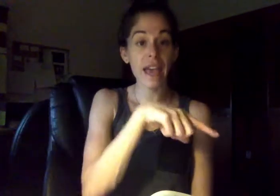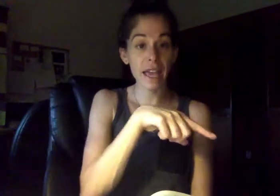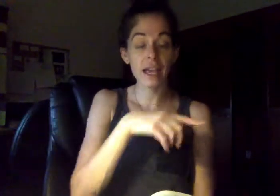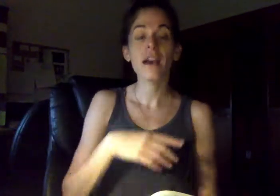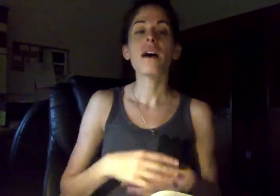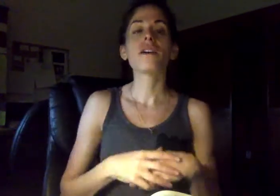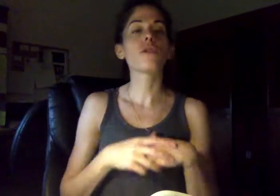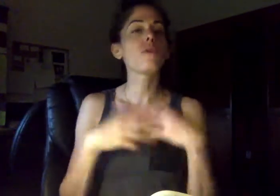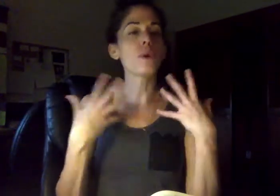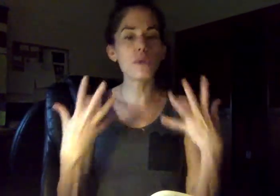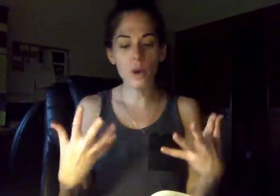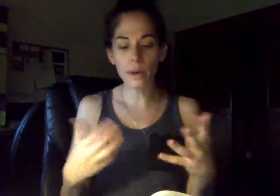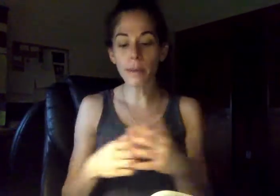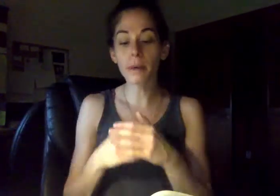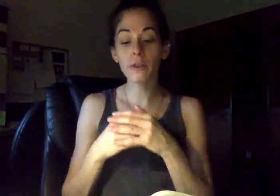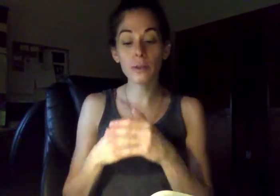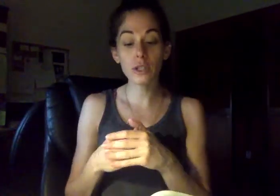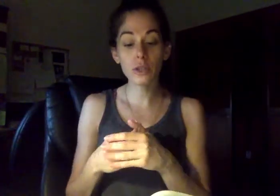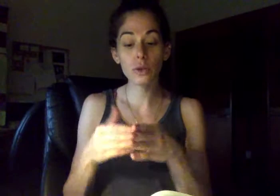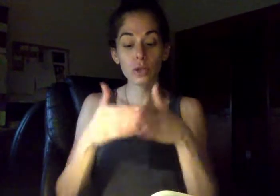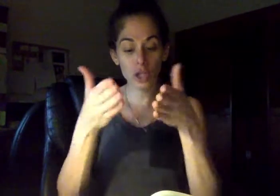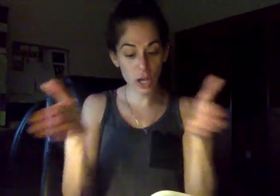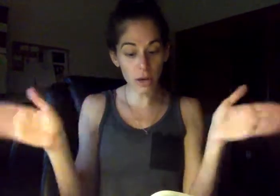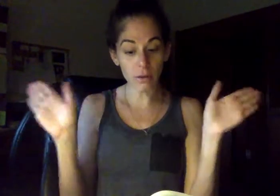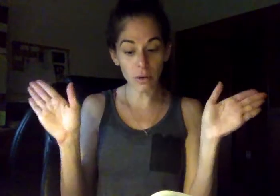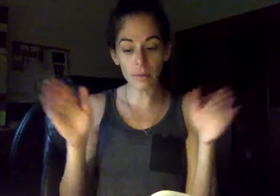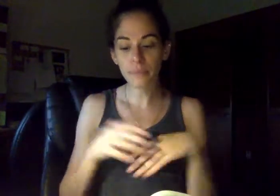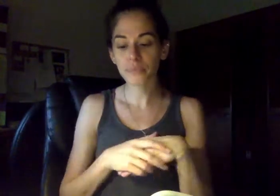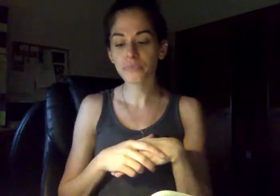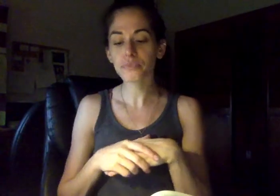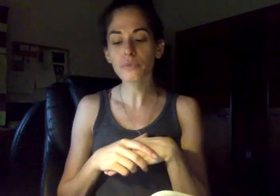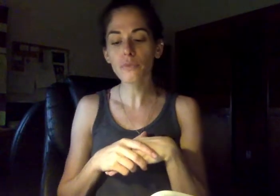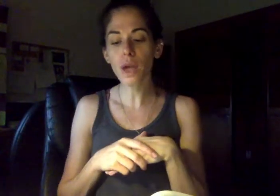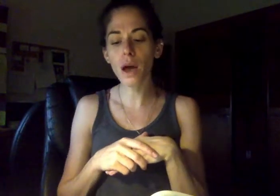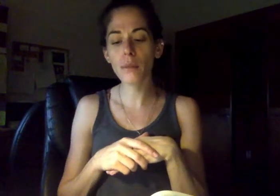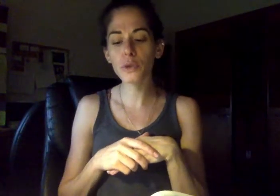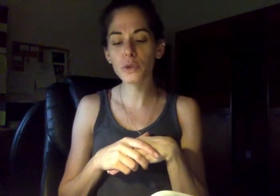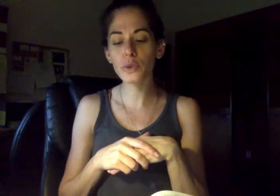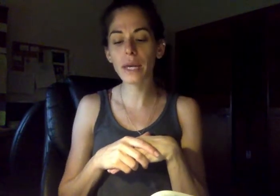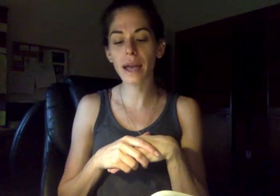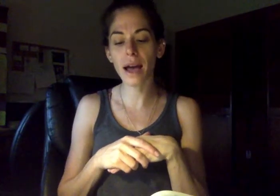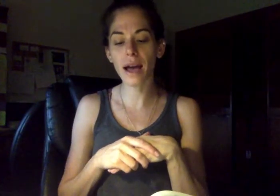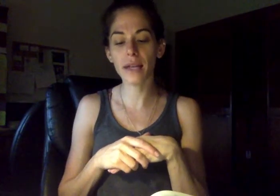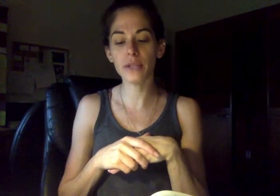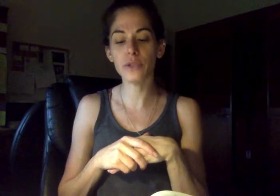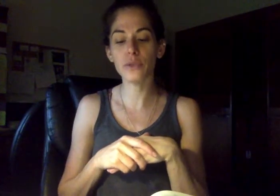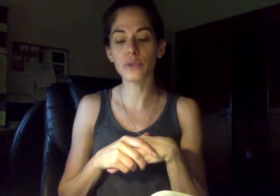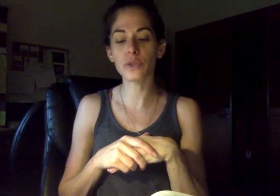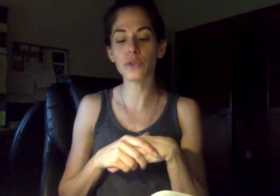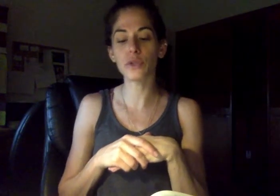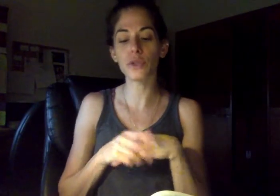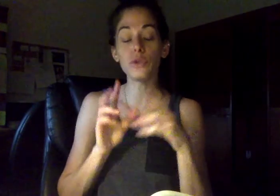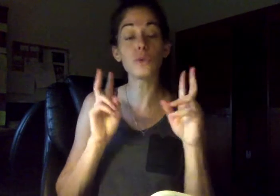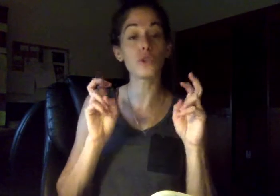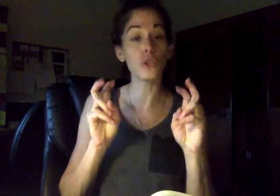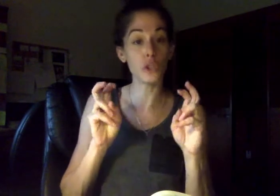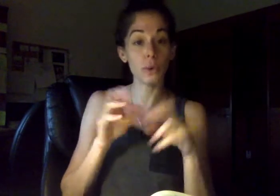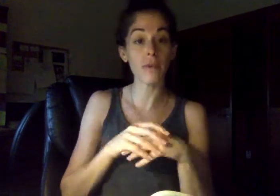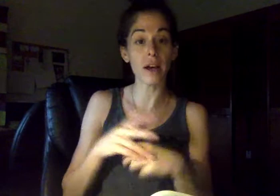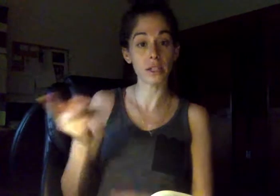they. So if we don't know a number, but if we do general, you and I use the 2 of us. So